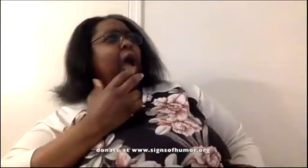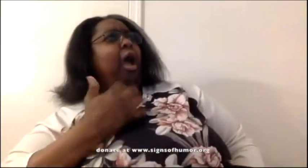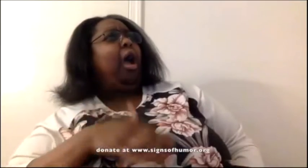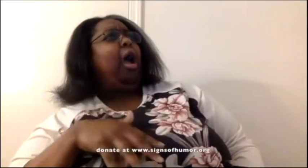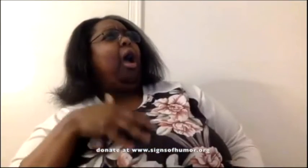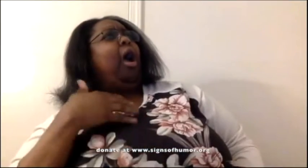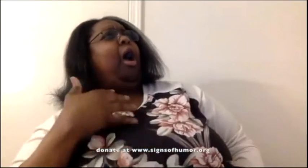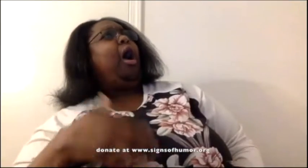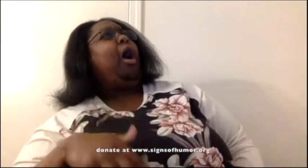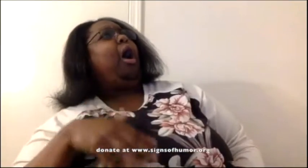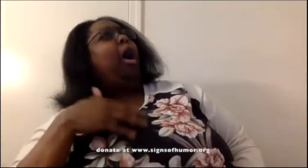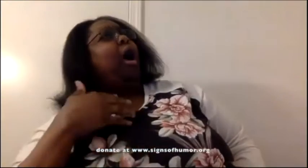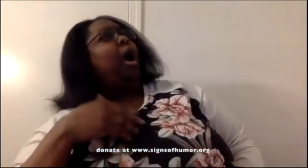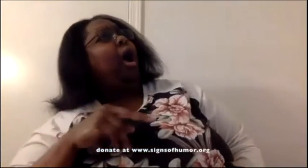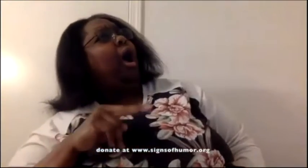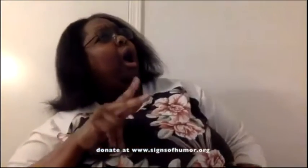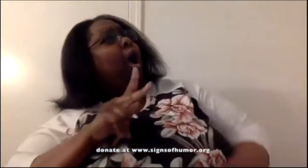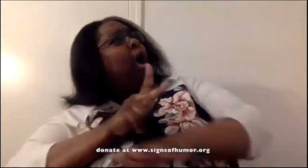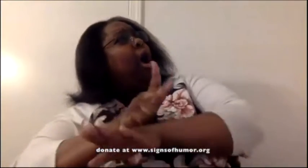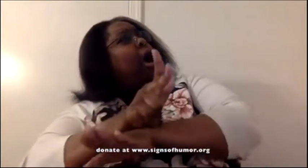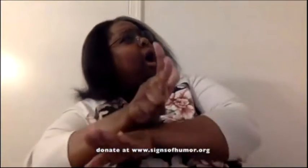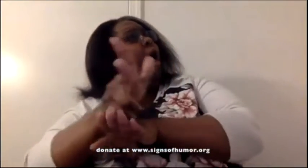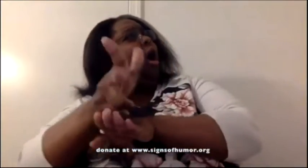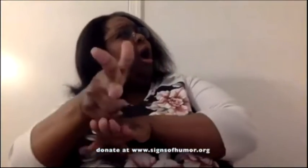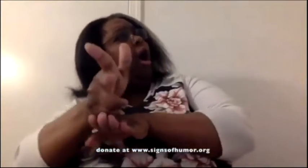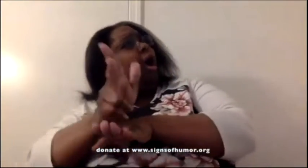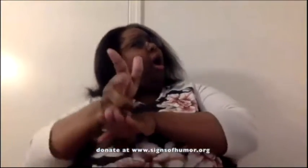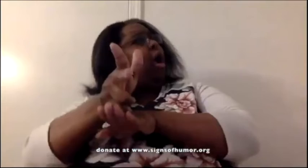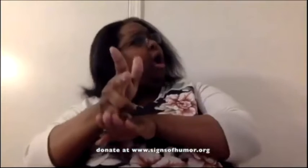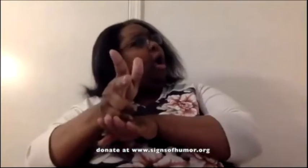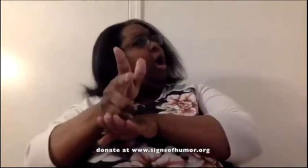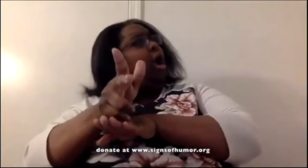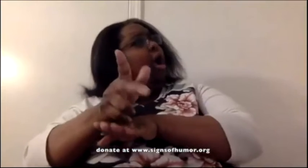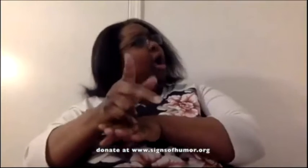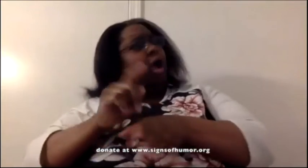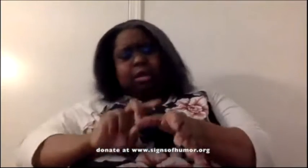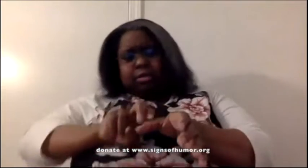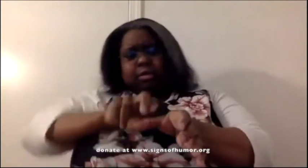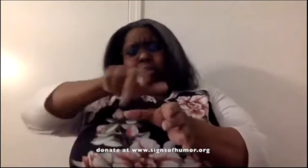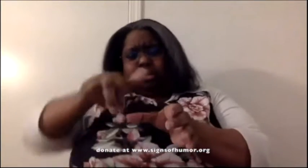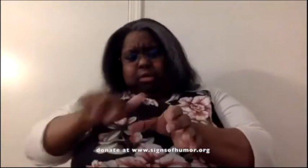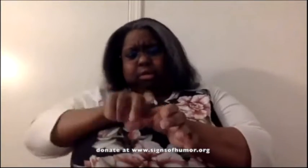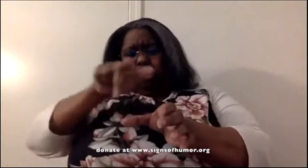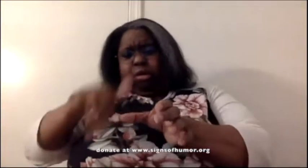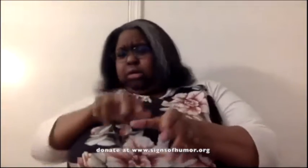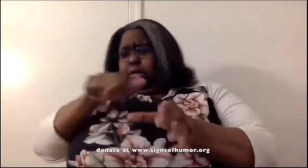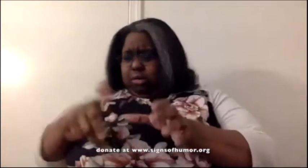grand building. And I thought, man, sure enough, we pulled into the parking